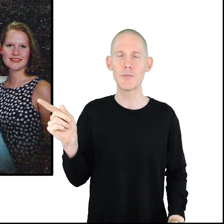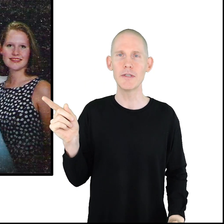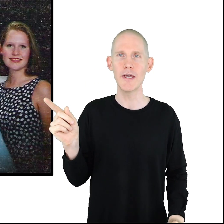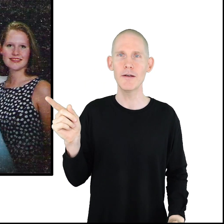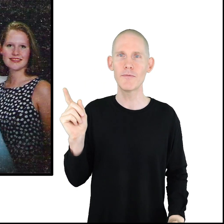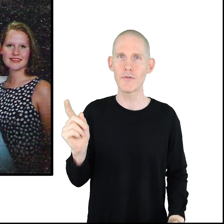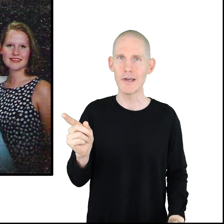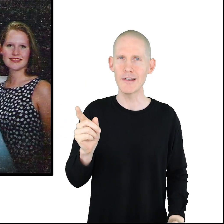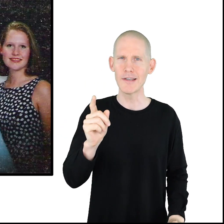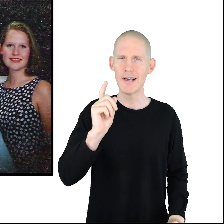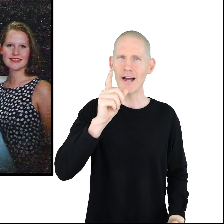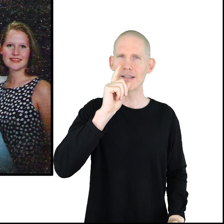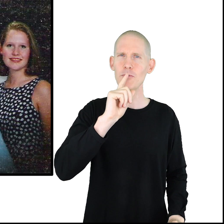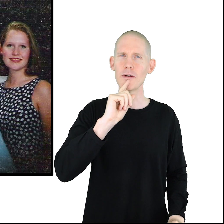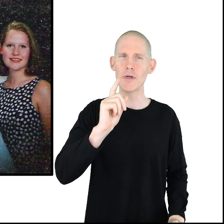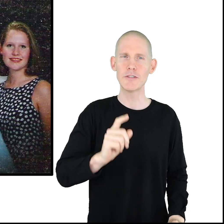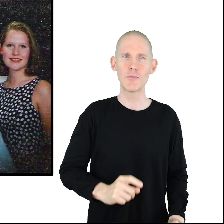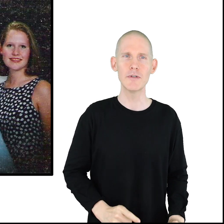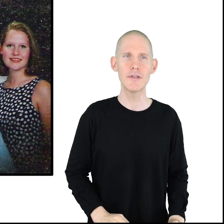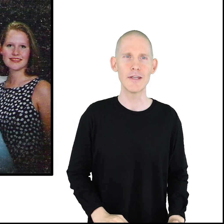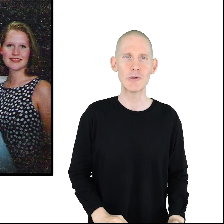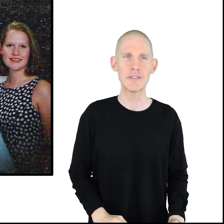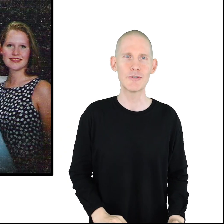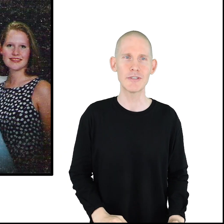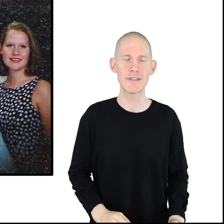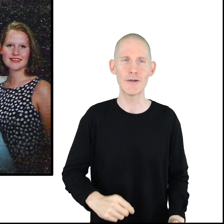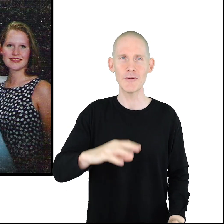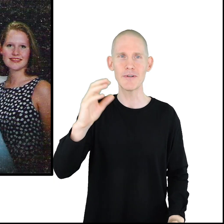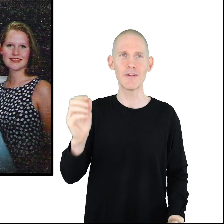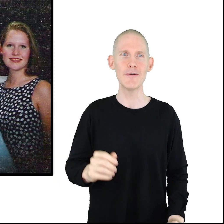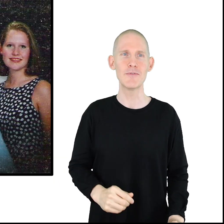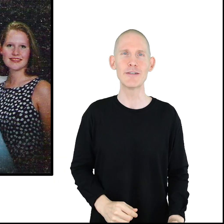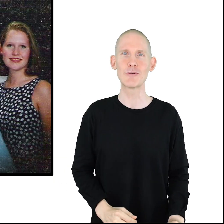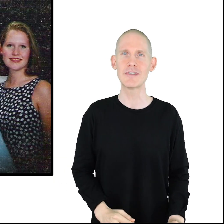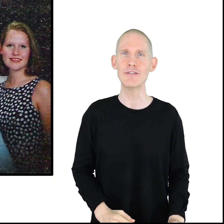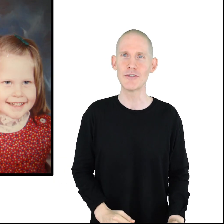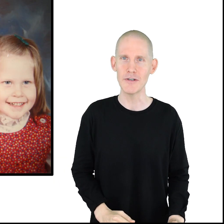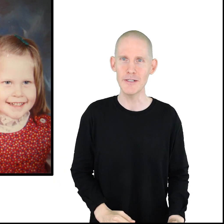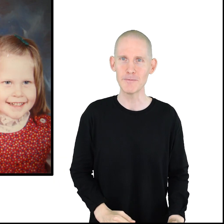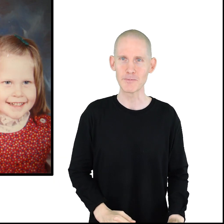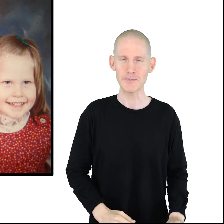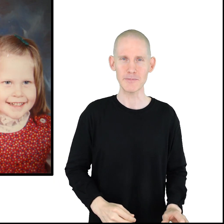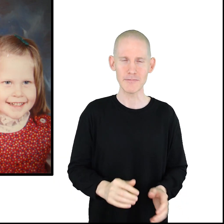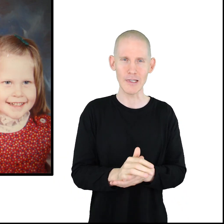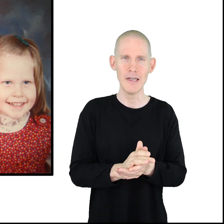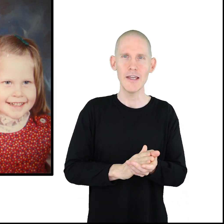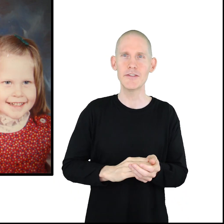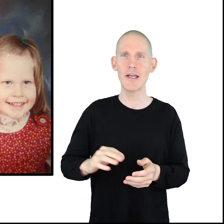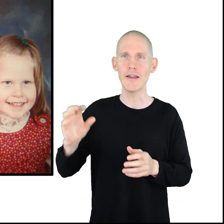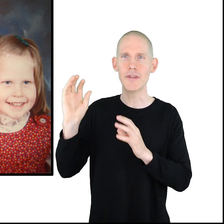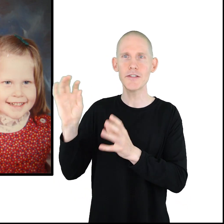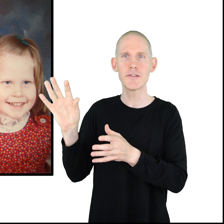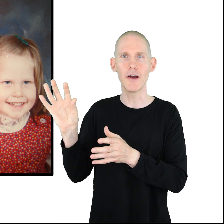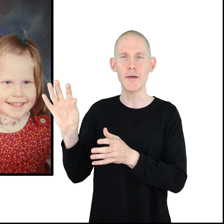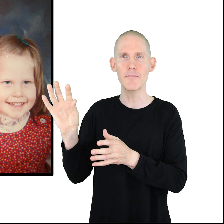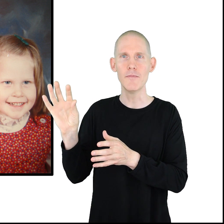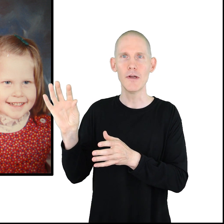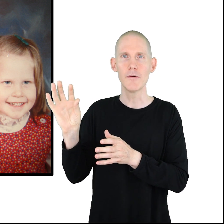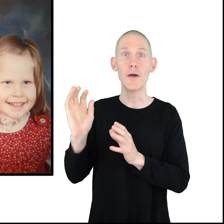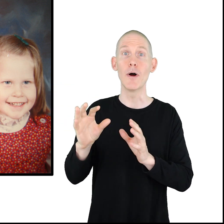my dad, Frank. I did want to mention one thing, which is just another life interesting journey, is that at this time, my mom